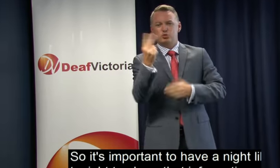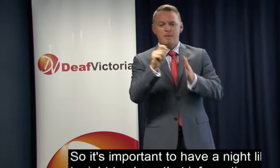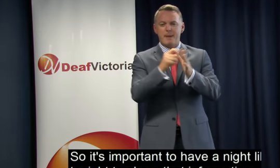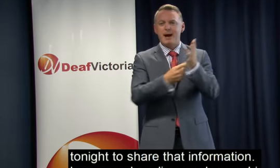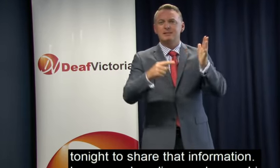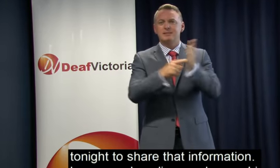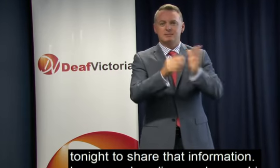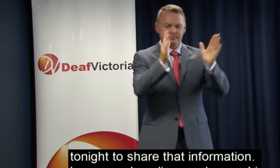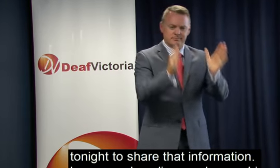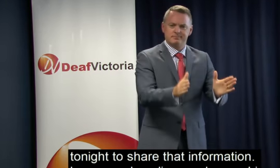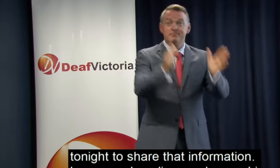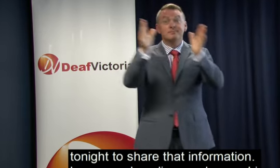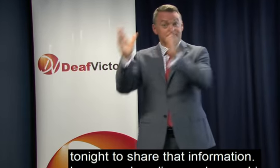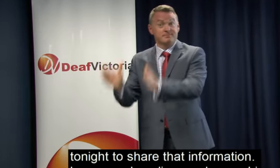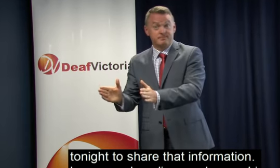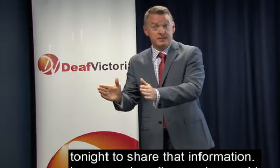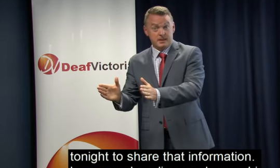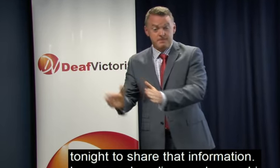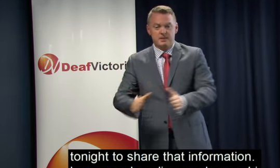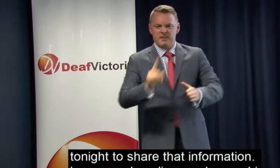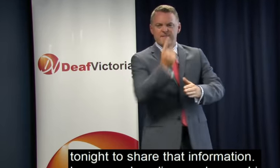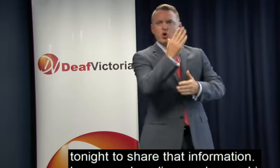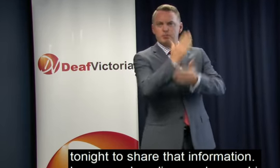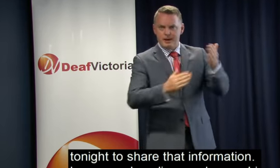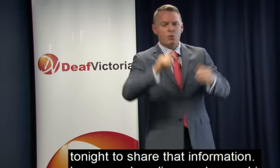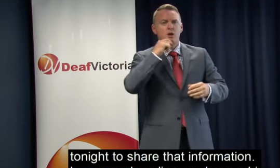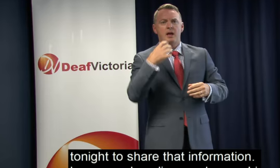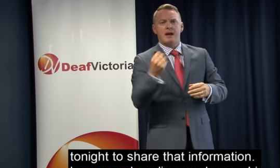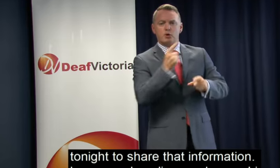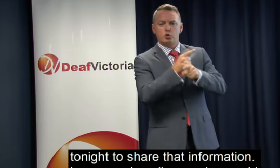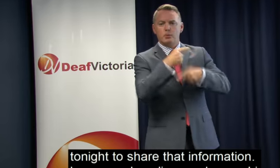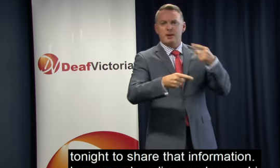has us all connected. So there are two parts to tonight.